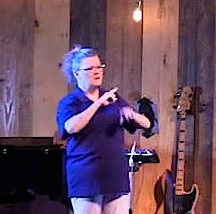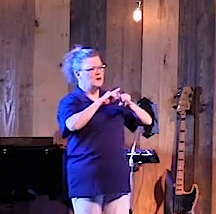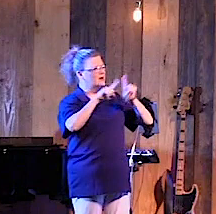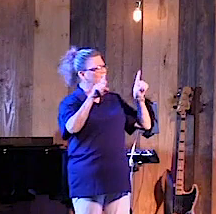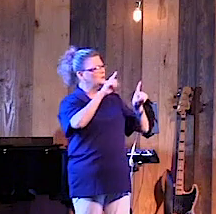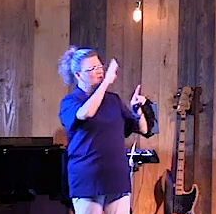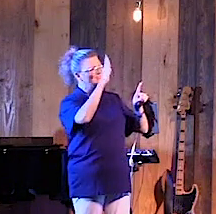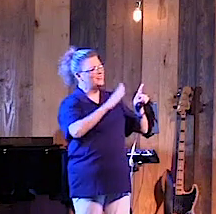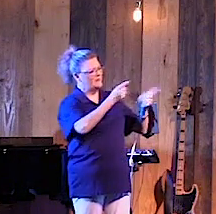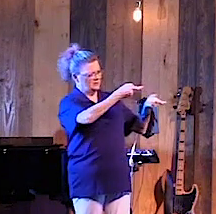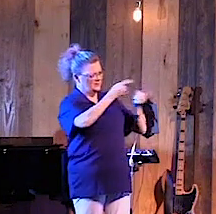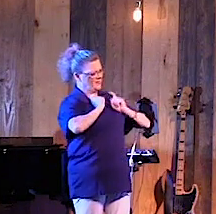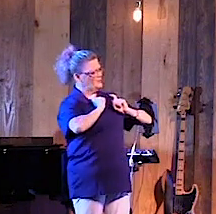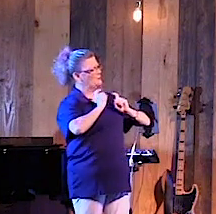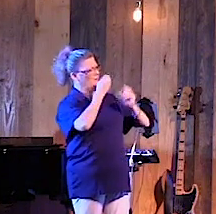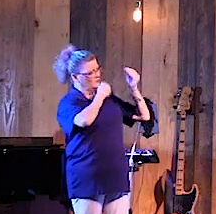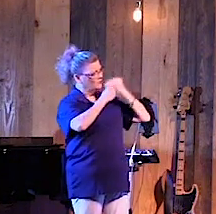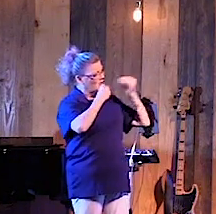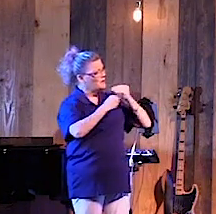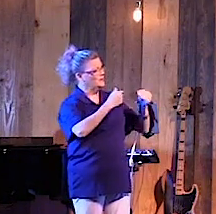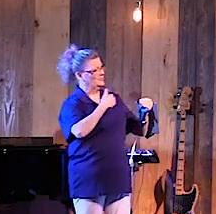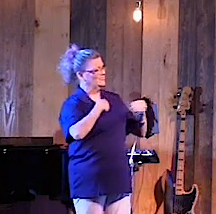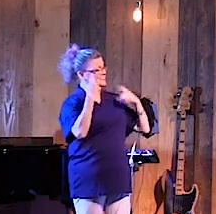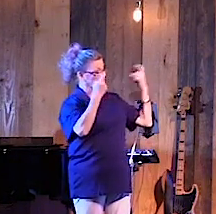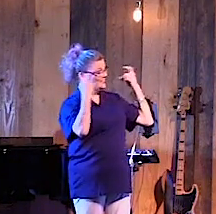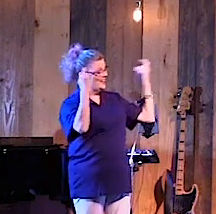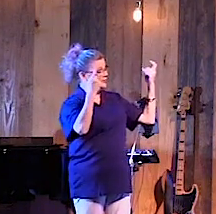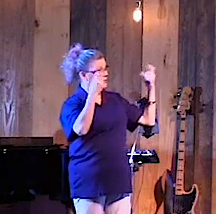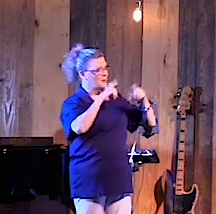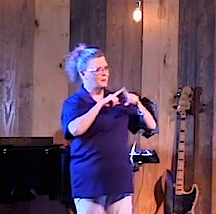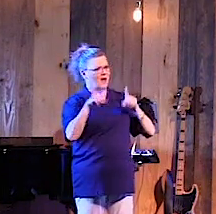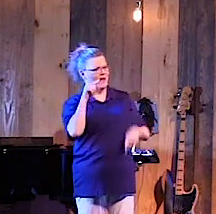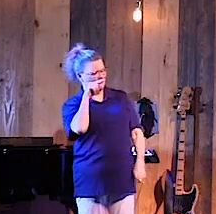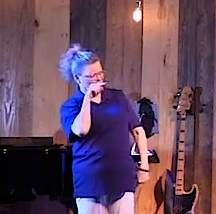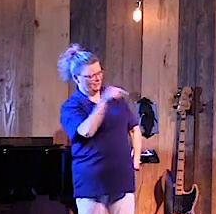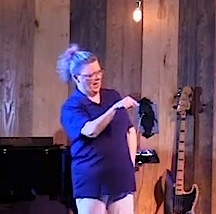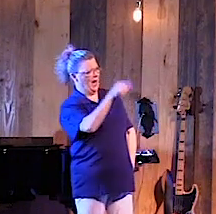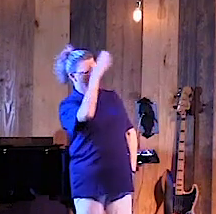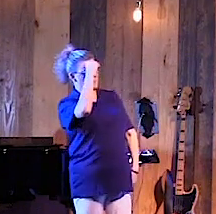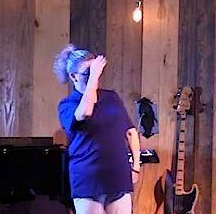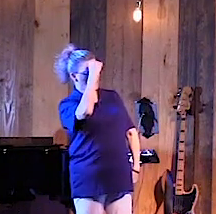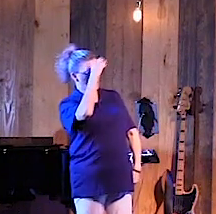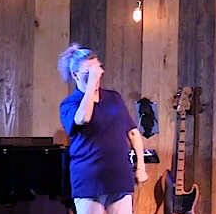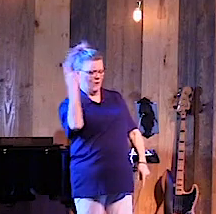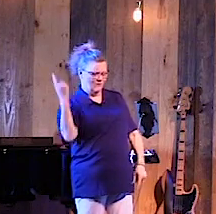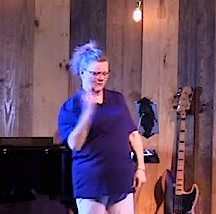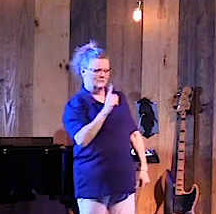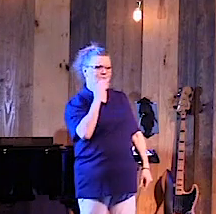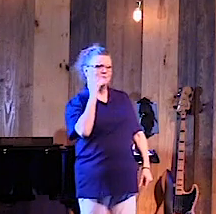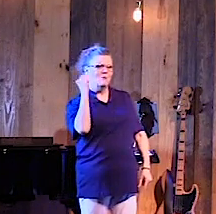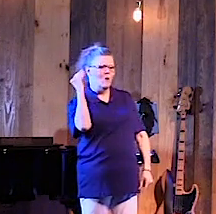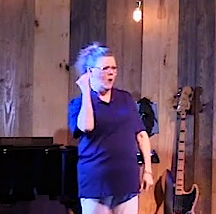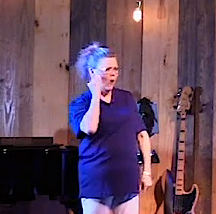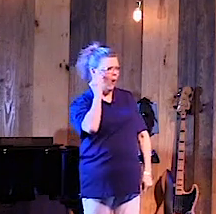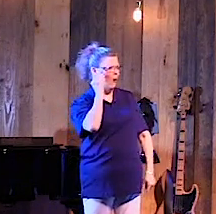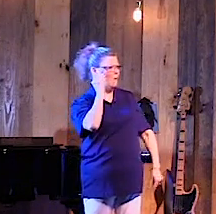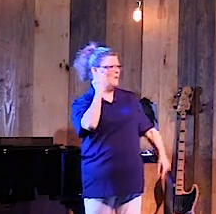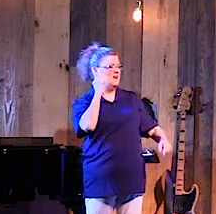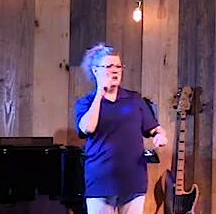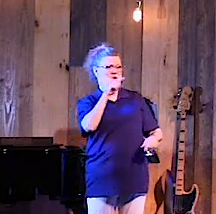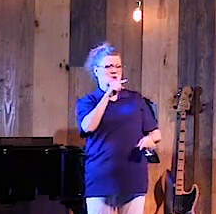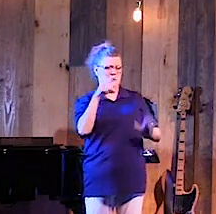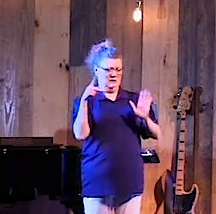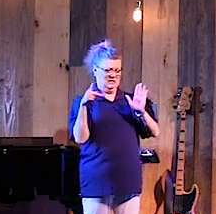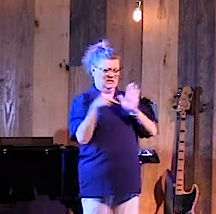young goat so that I might celebrate with my friends. But when this son of yours come, who has devoured your wealth with prostitutes, you killed the